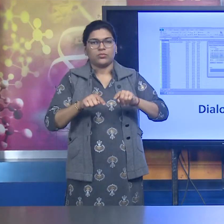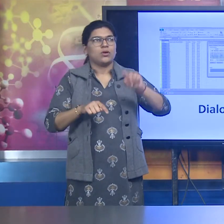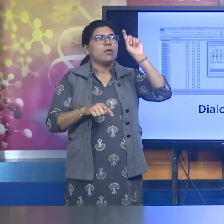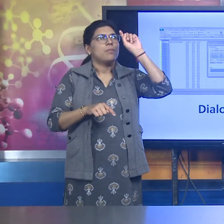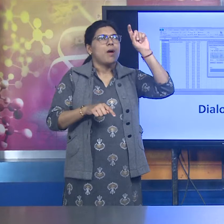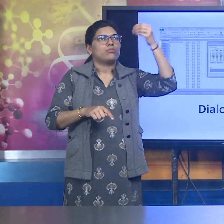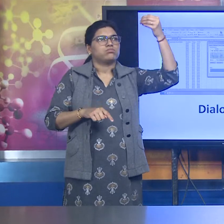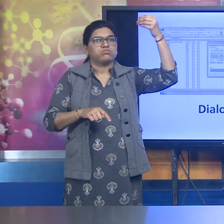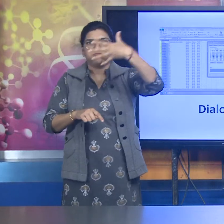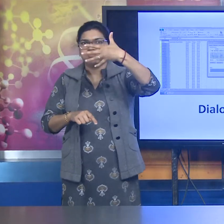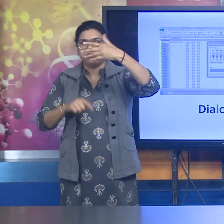box.